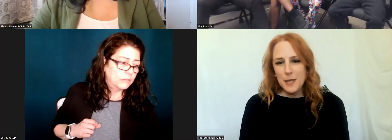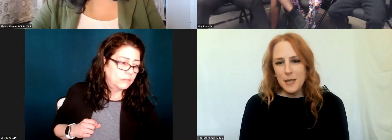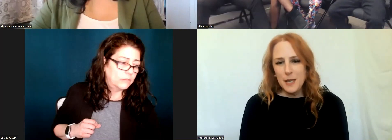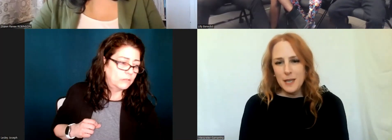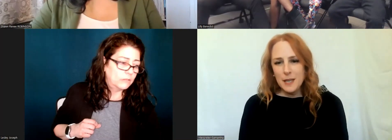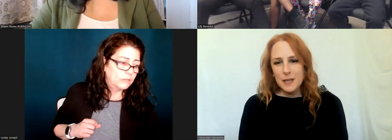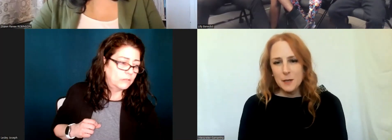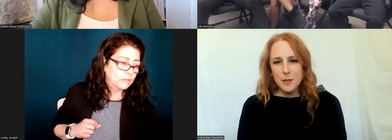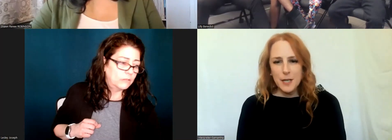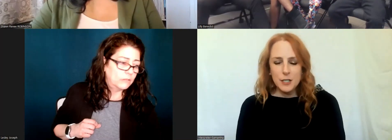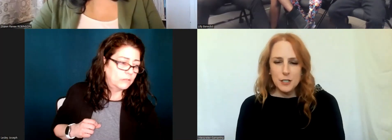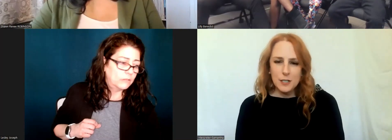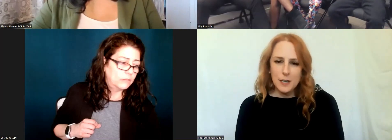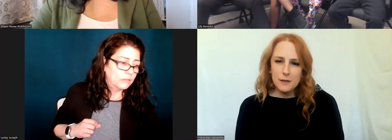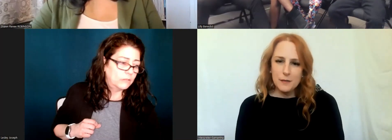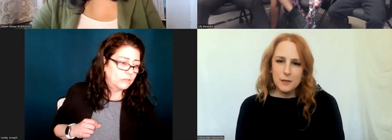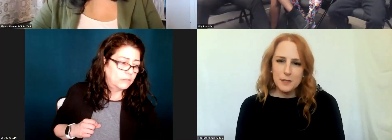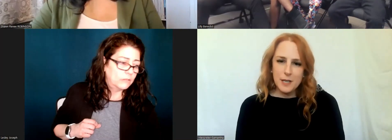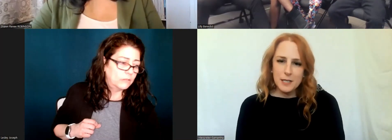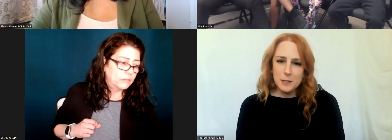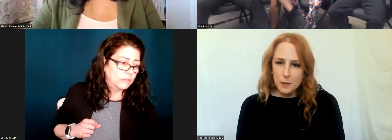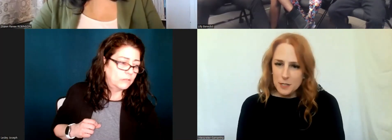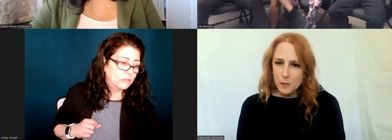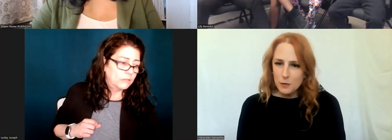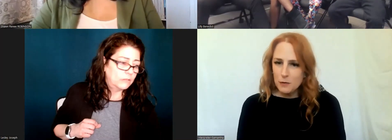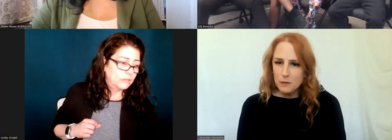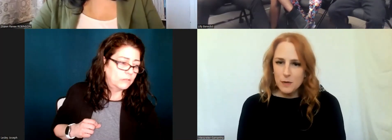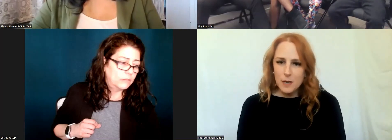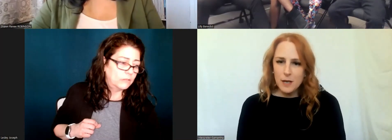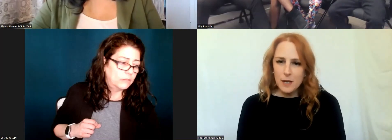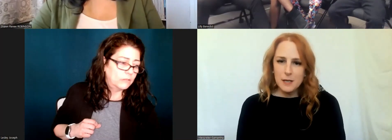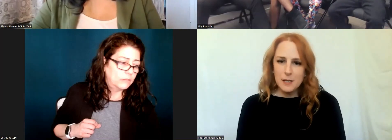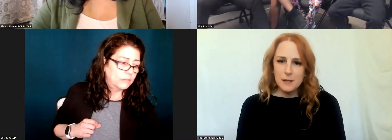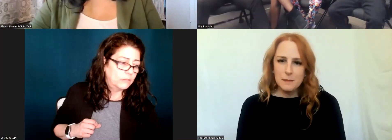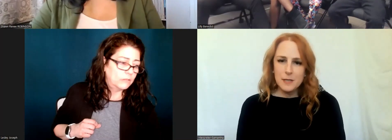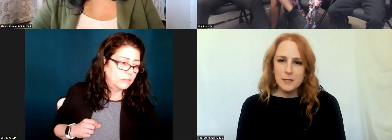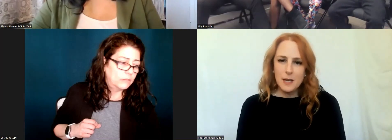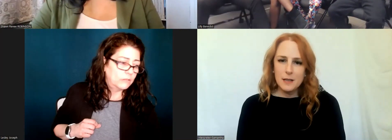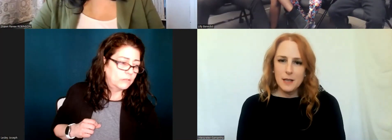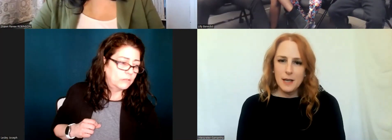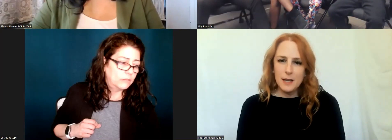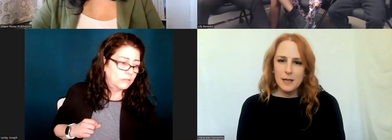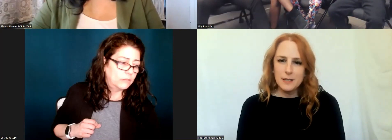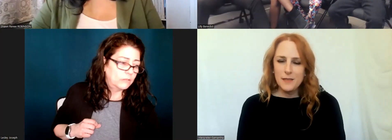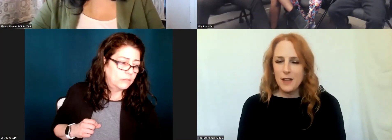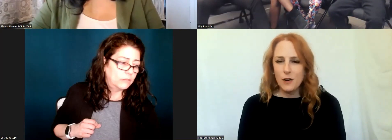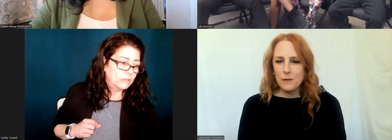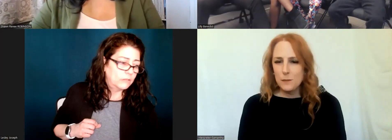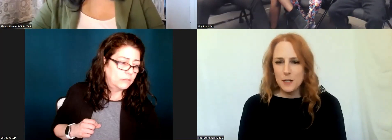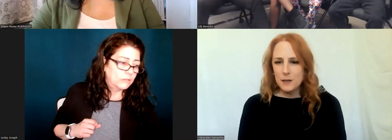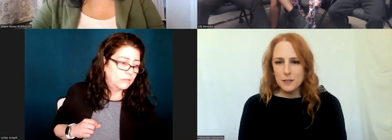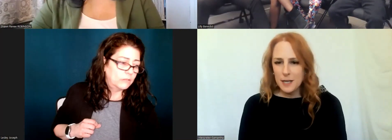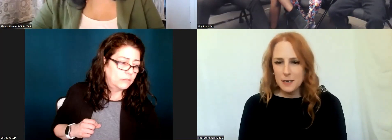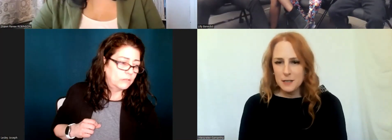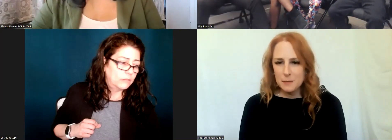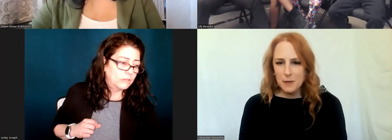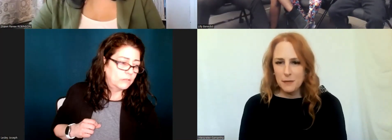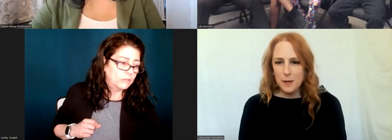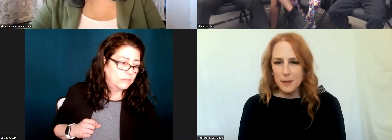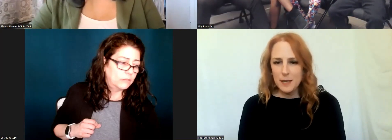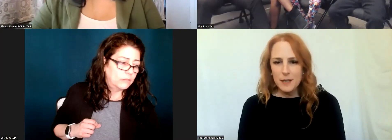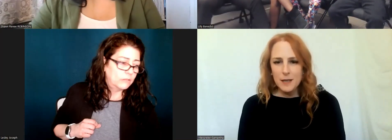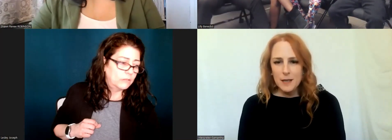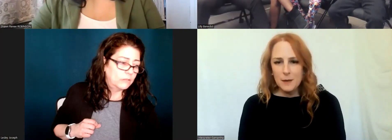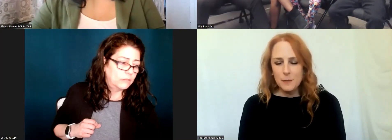For me, communication kind of looks like it's pretty smooth. It's not that hard for me to understand